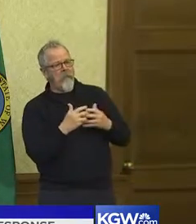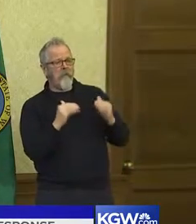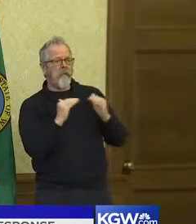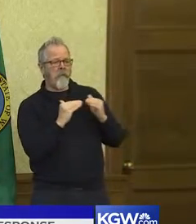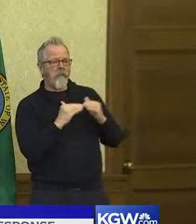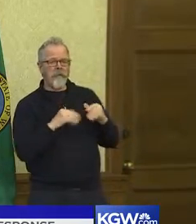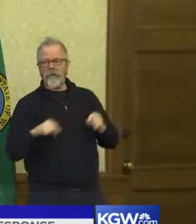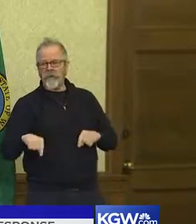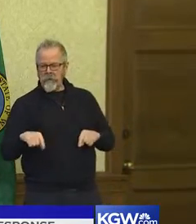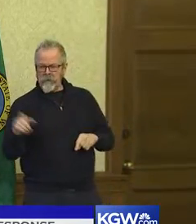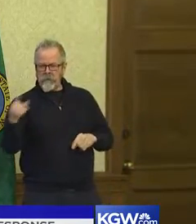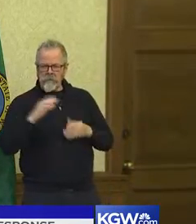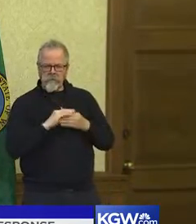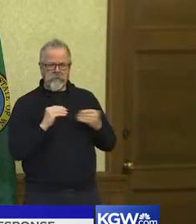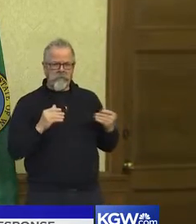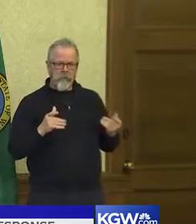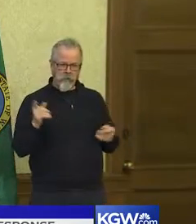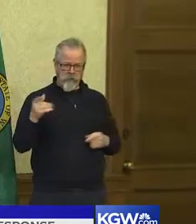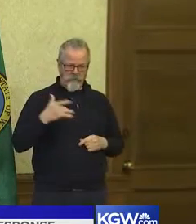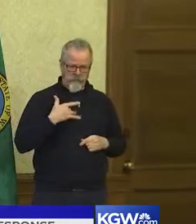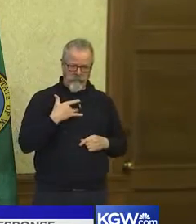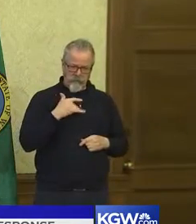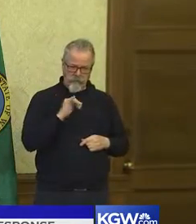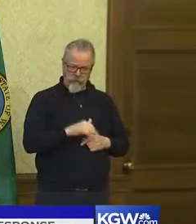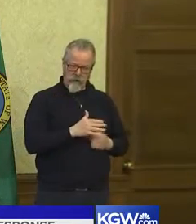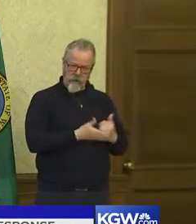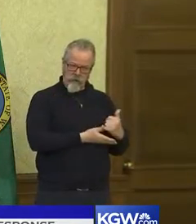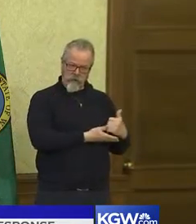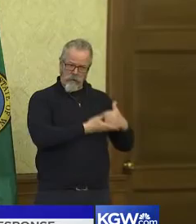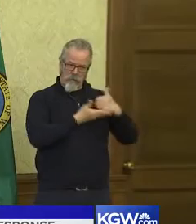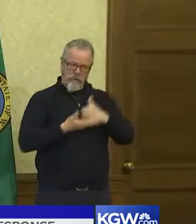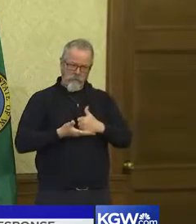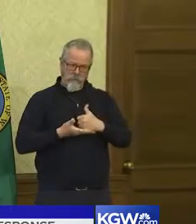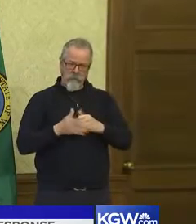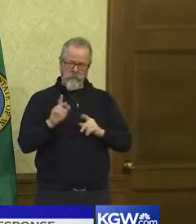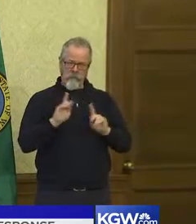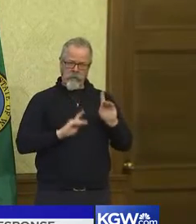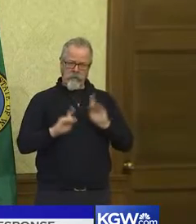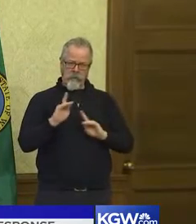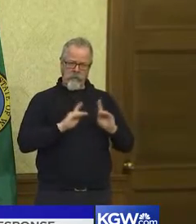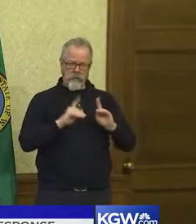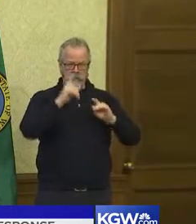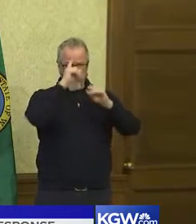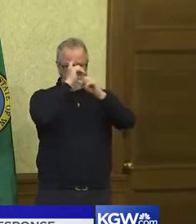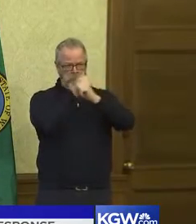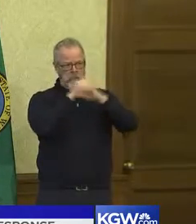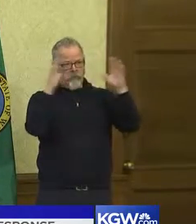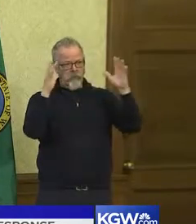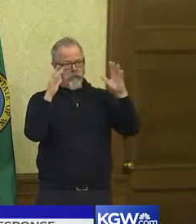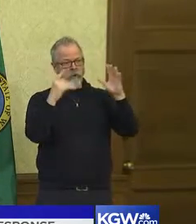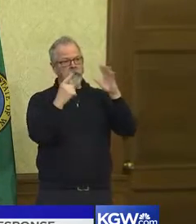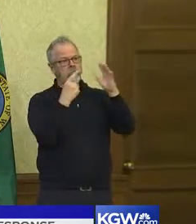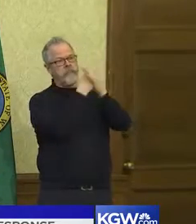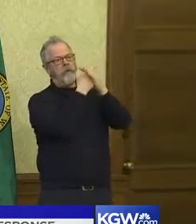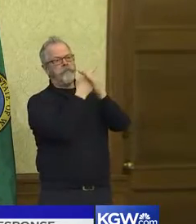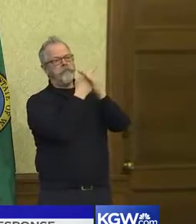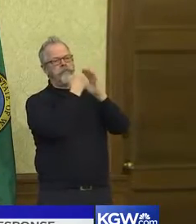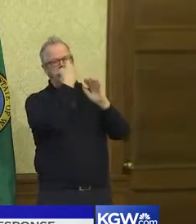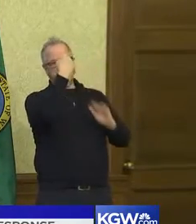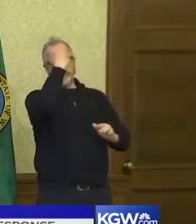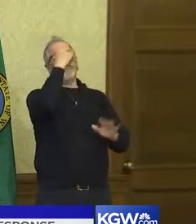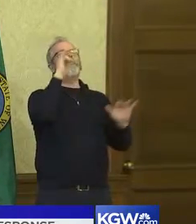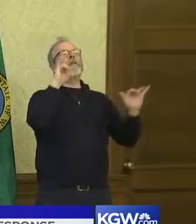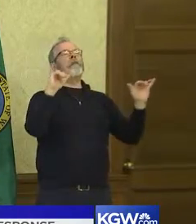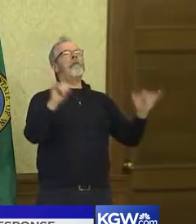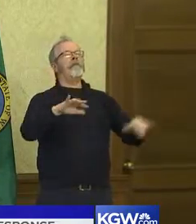yours? Well, it's good. Obviously, we'd like to have the most consistent guidelines. It's not imperative because